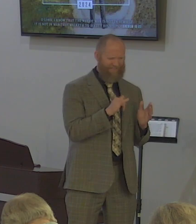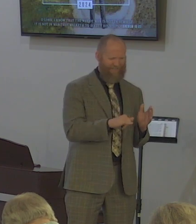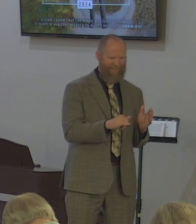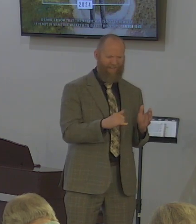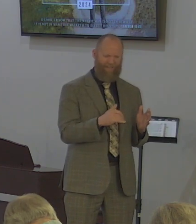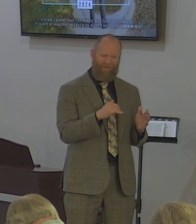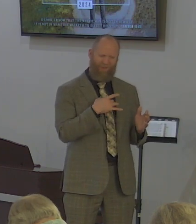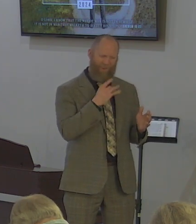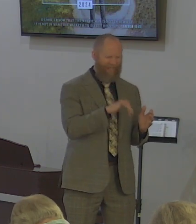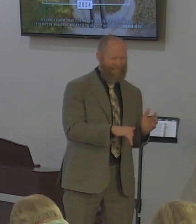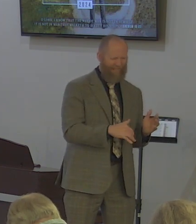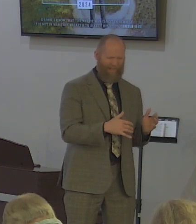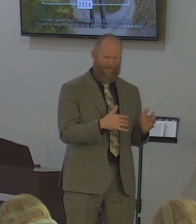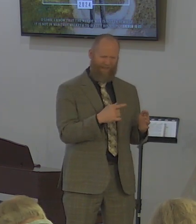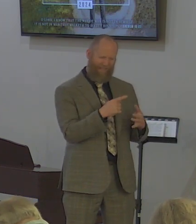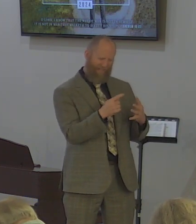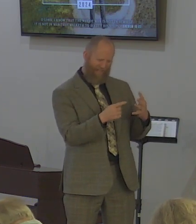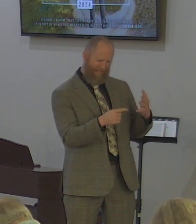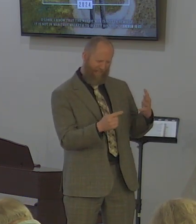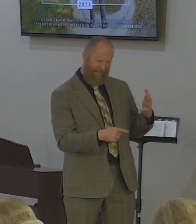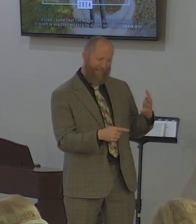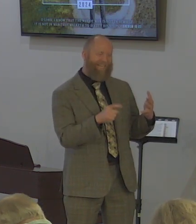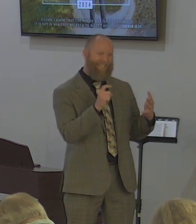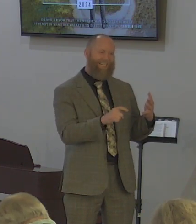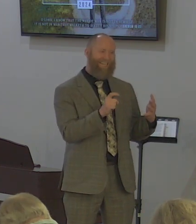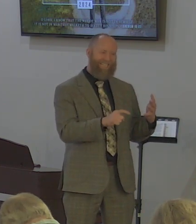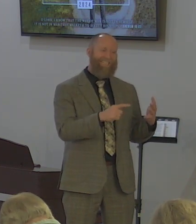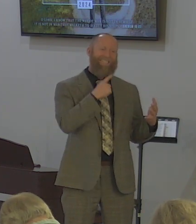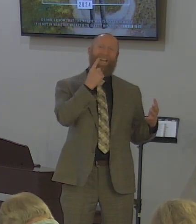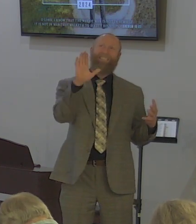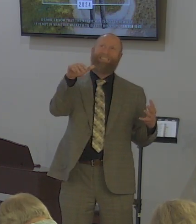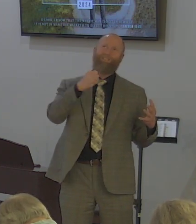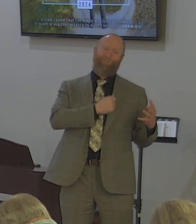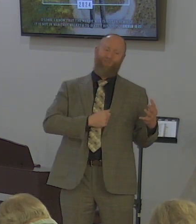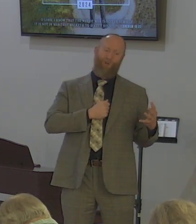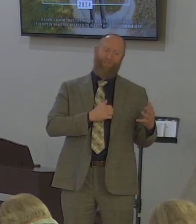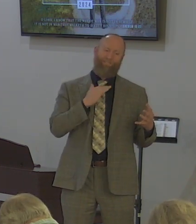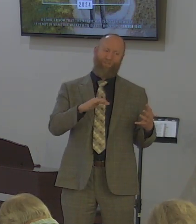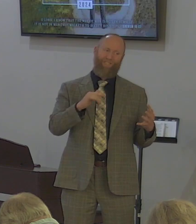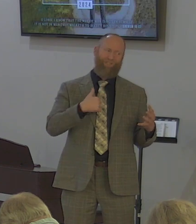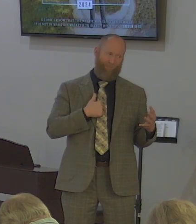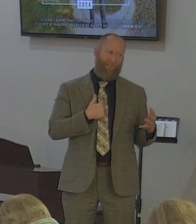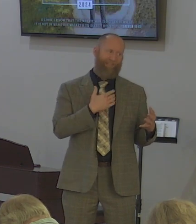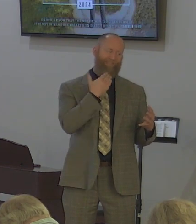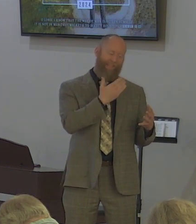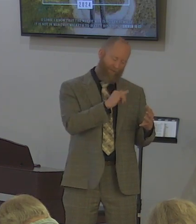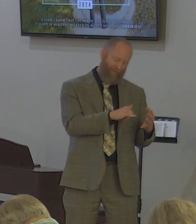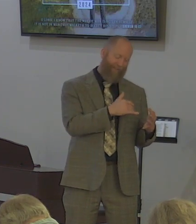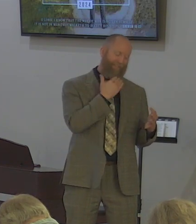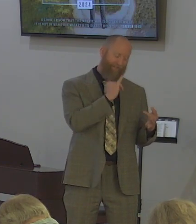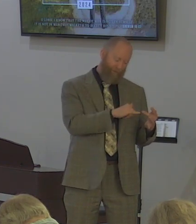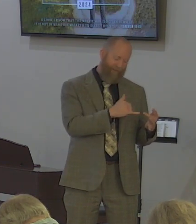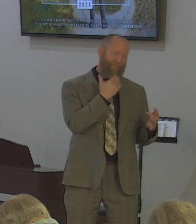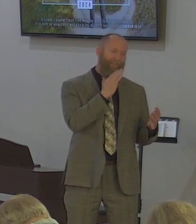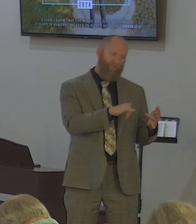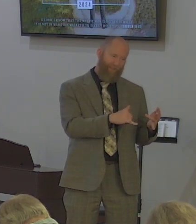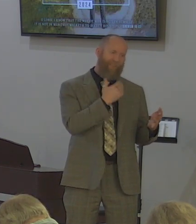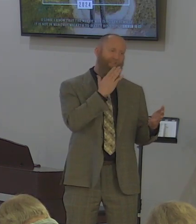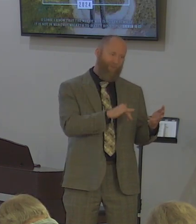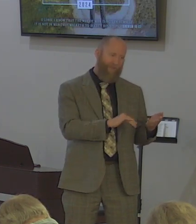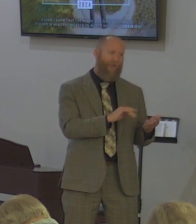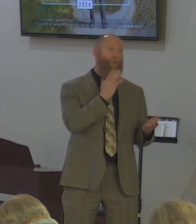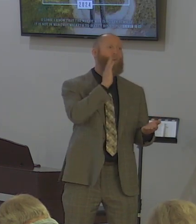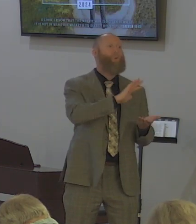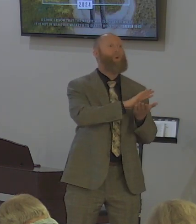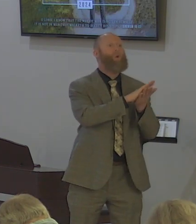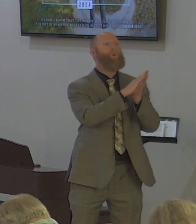you recognize that they're His provision and gift in your life and that His sufficiency makes them sufficient, and you rejoice and